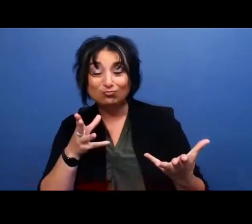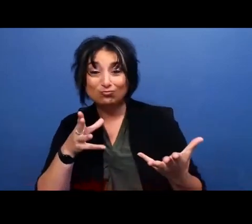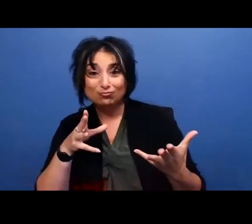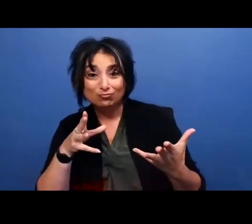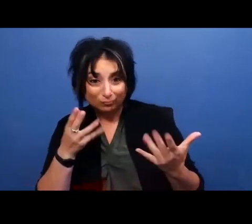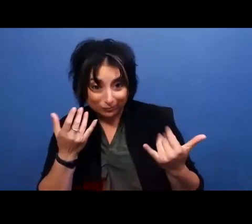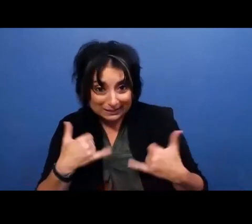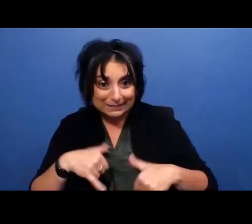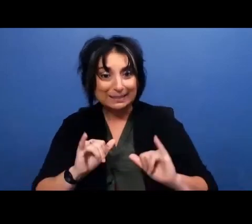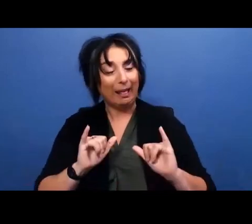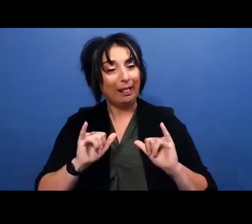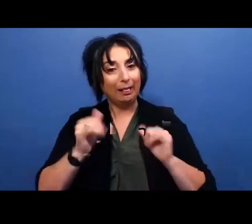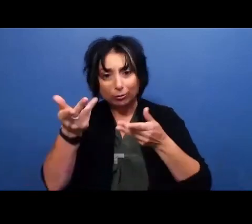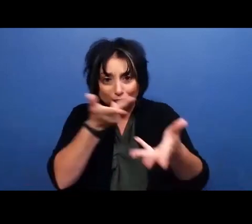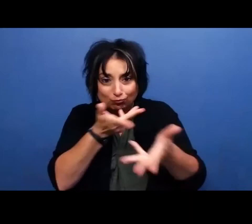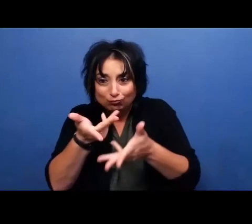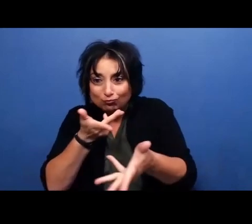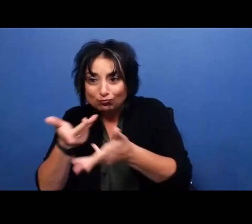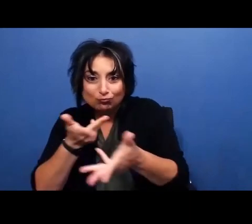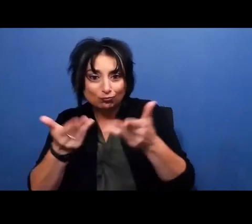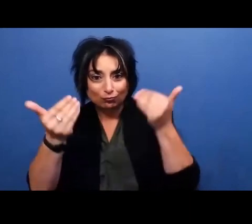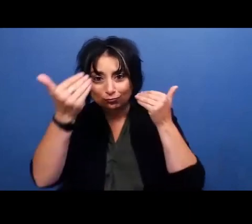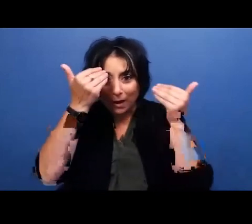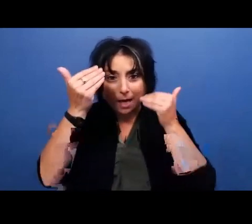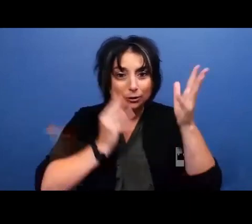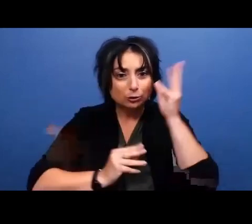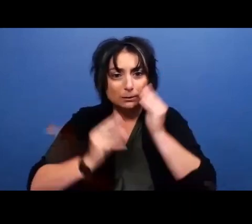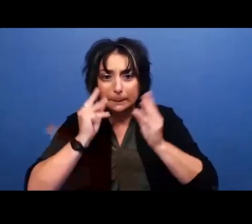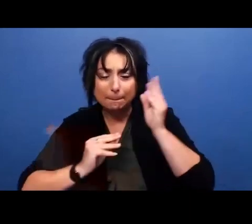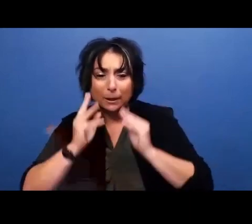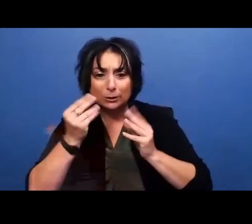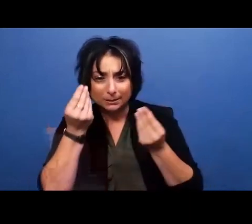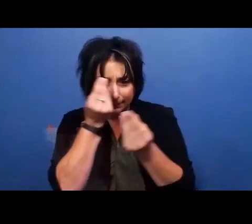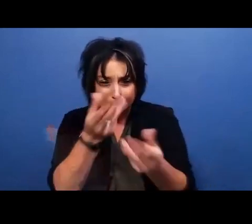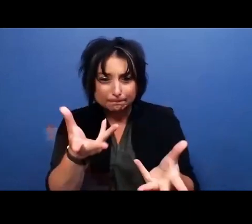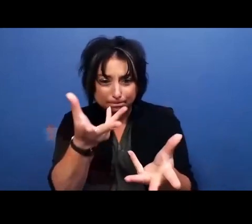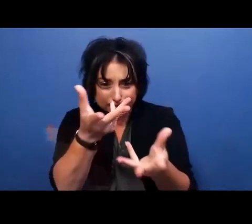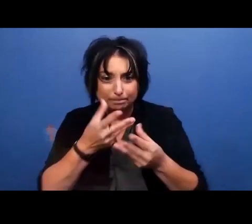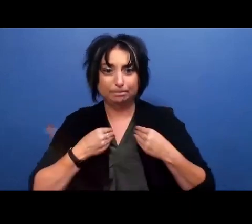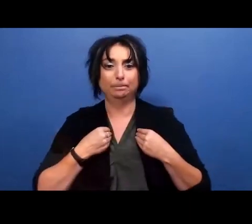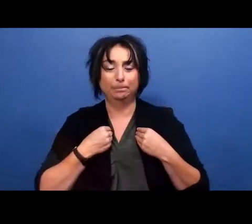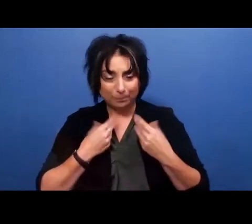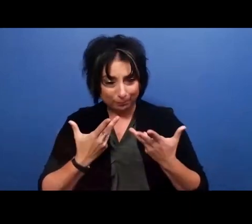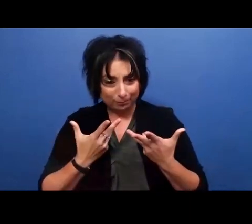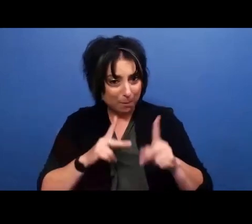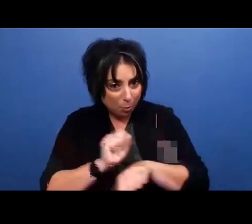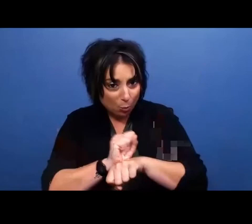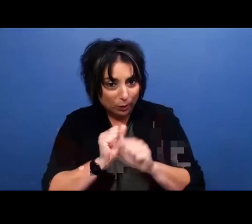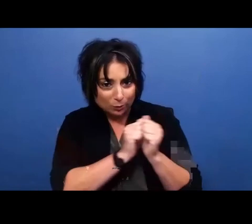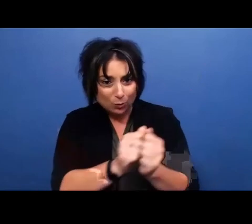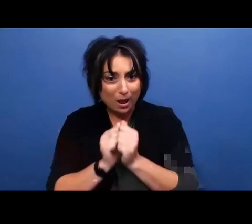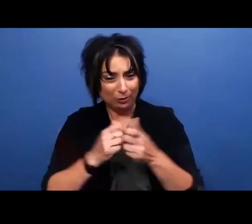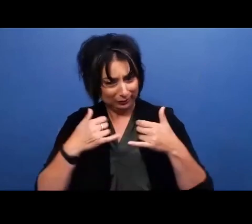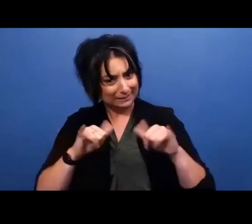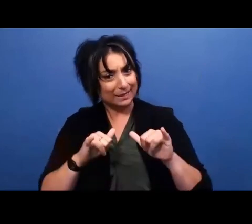experiencing knowledge sharing and experiences of our partners that are working with us. So I'm